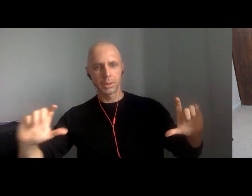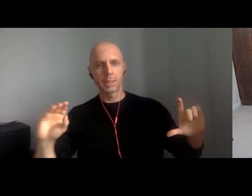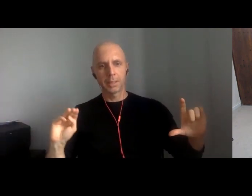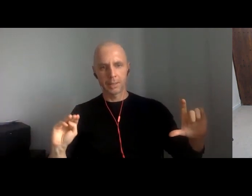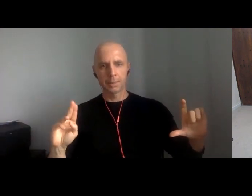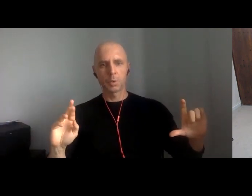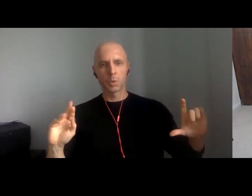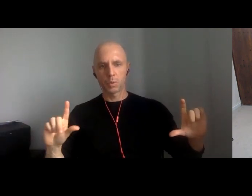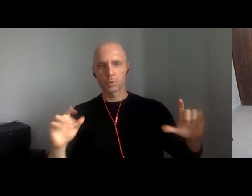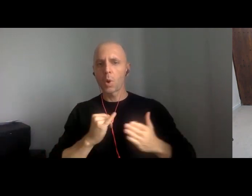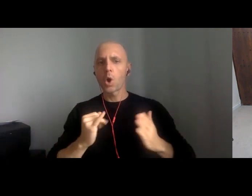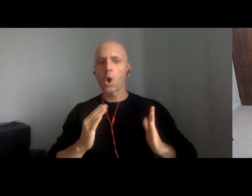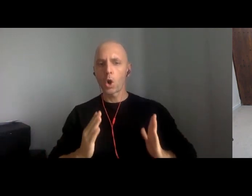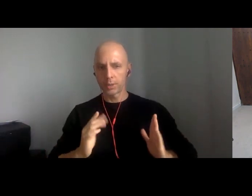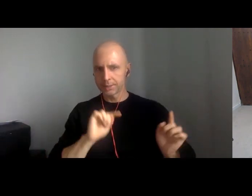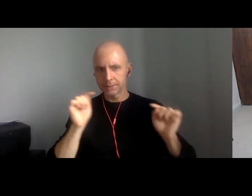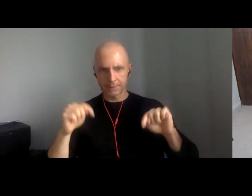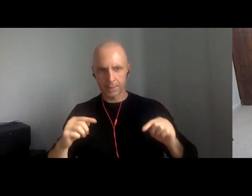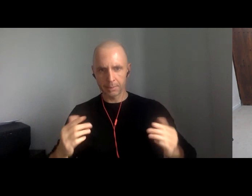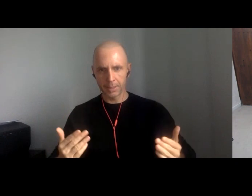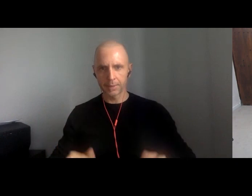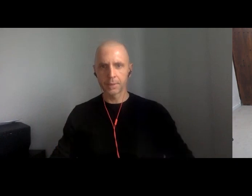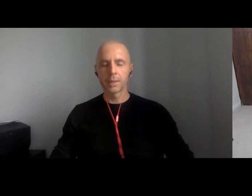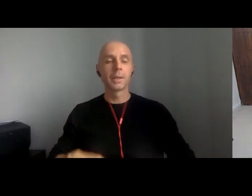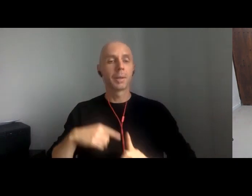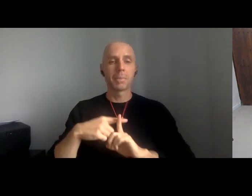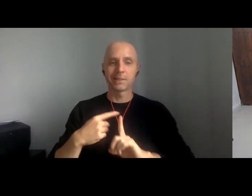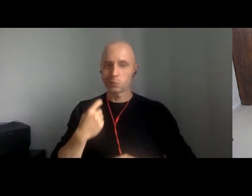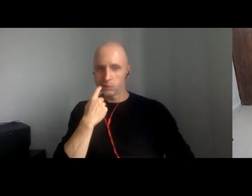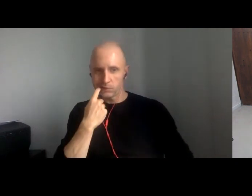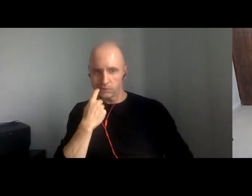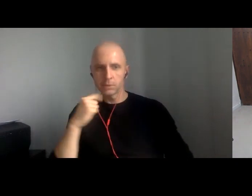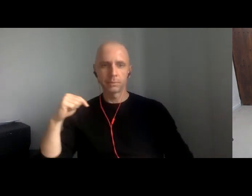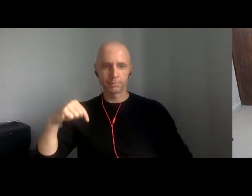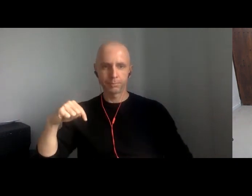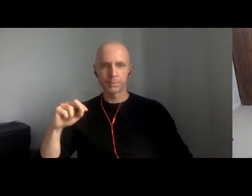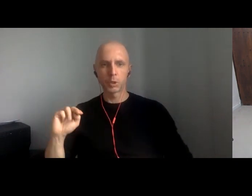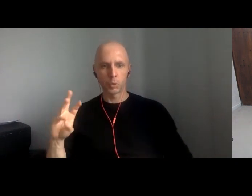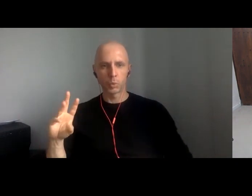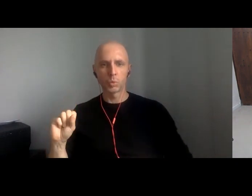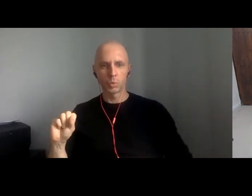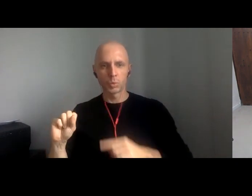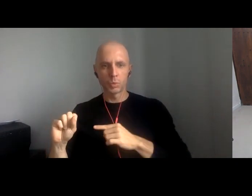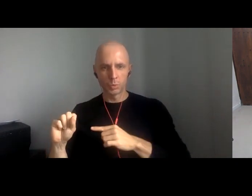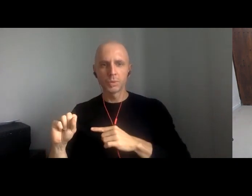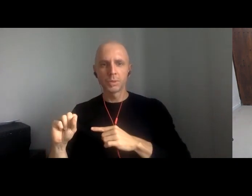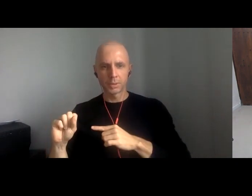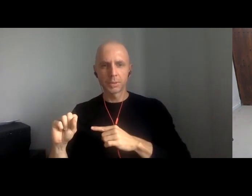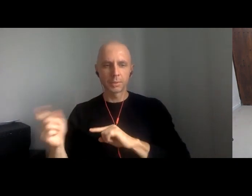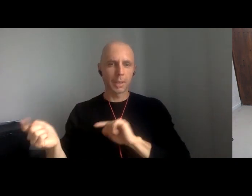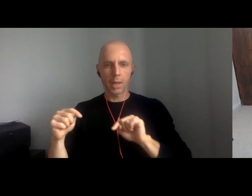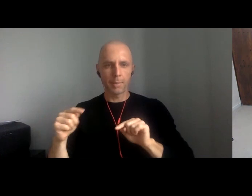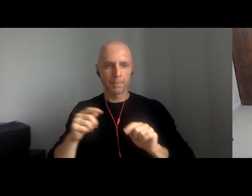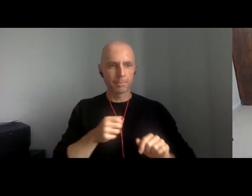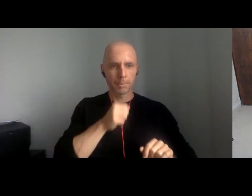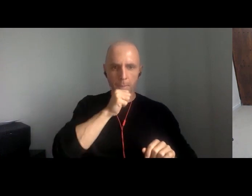Yeah, we've been featured a good few times on the news lately, especially over lockdown. We